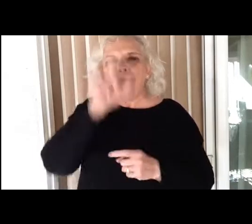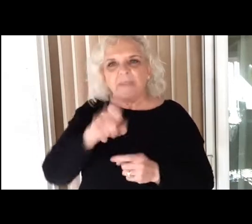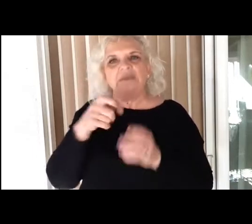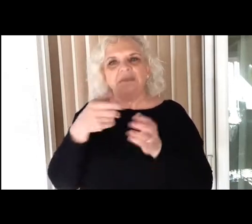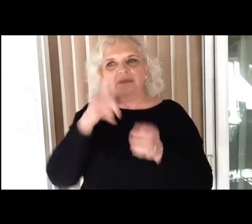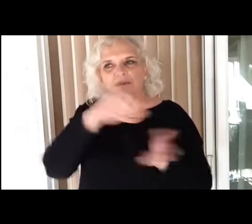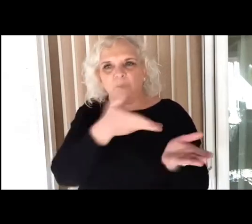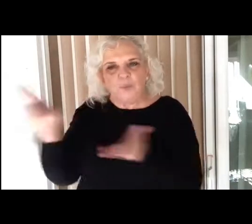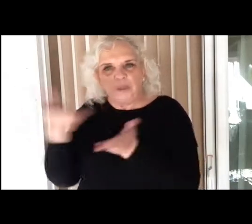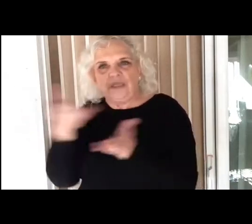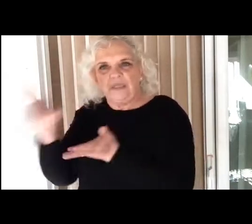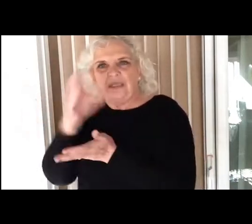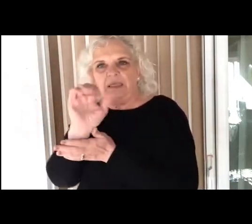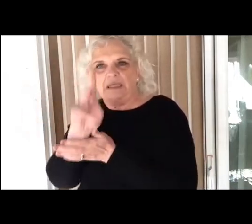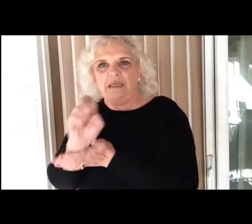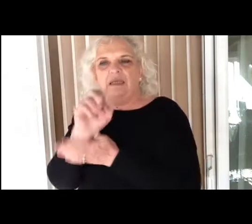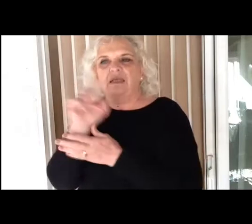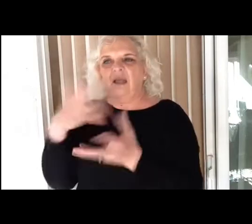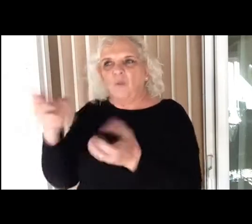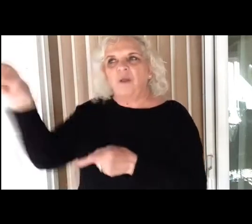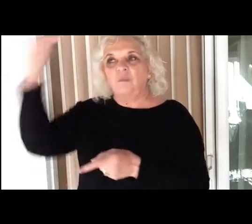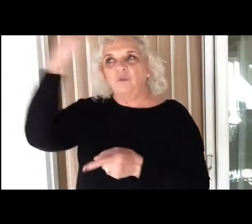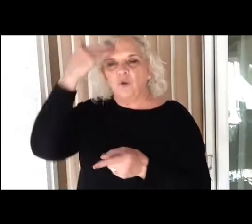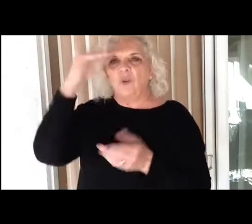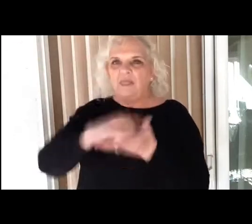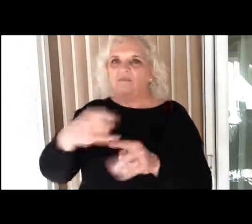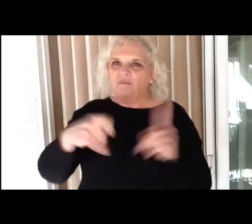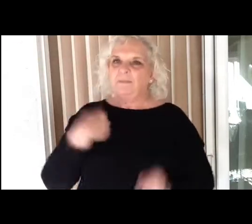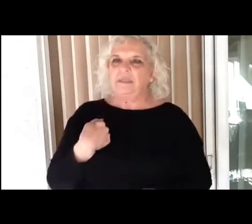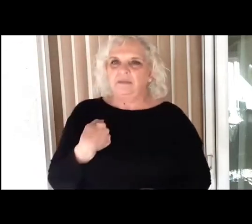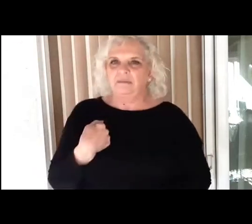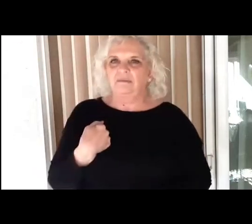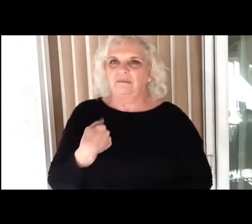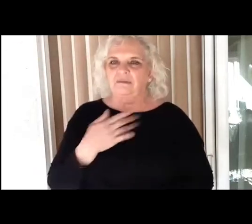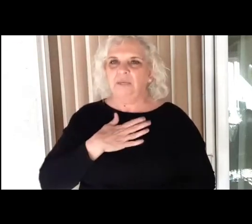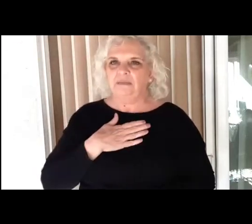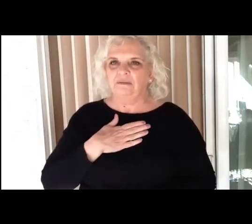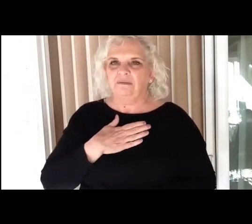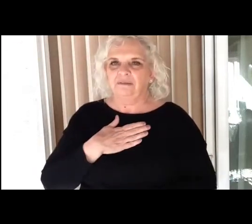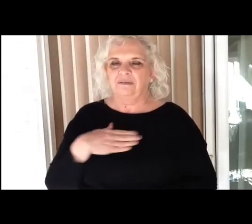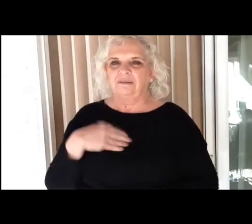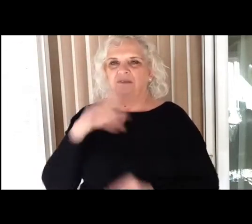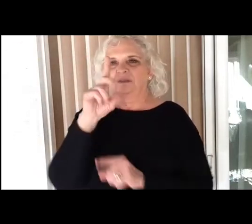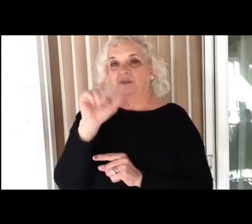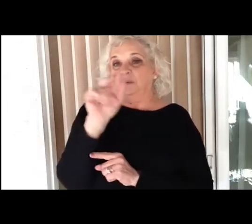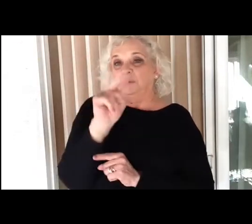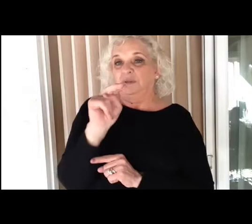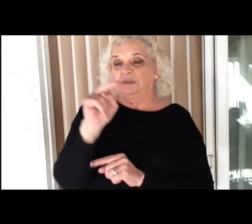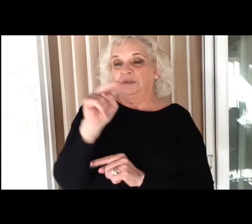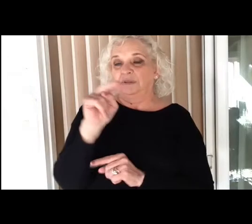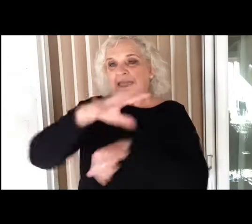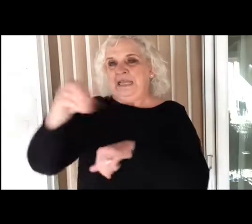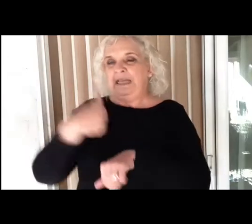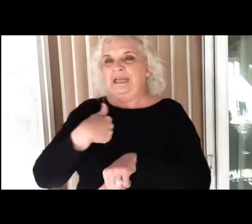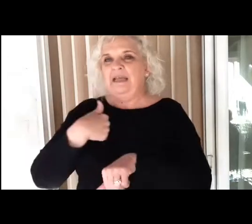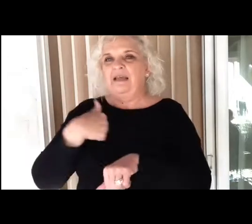and I want to make sure that they know that it's mine. And Danny and I,